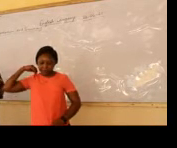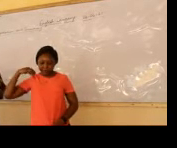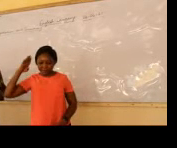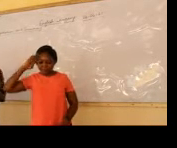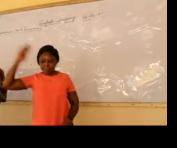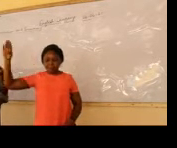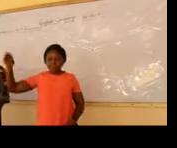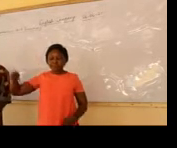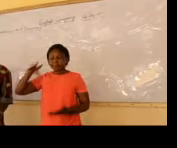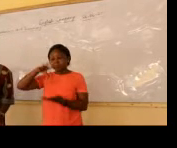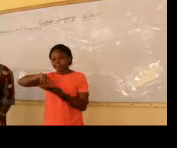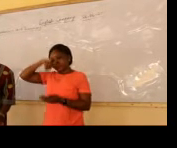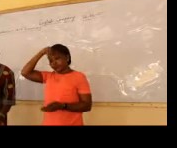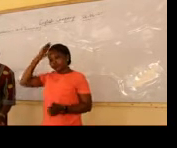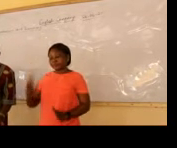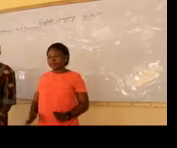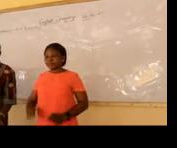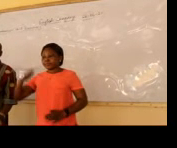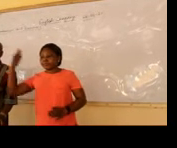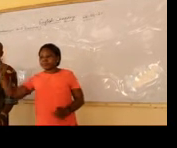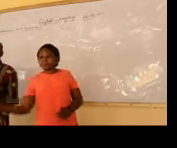Welcome to the second